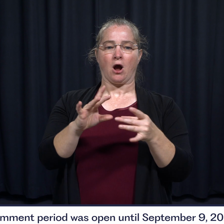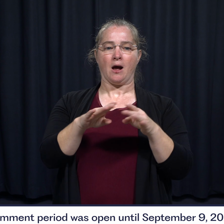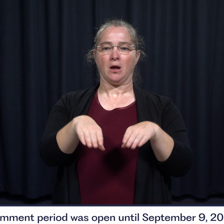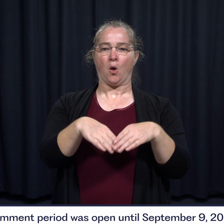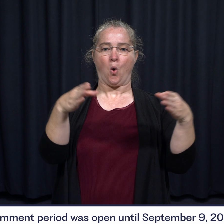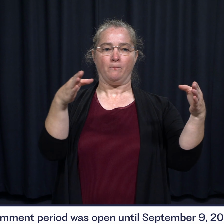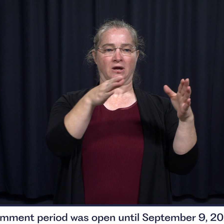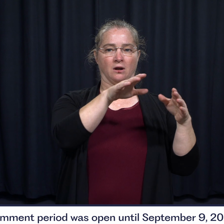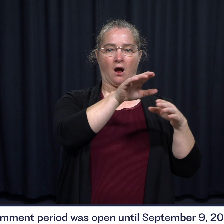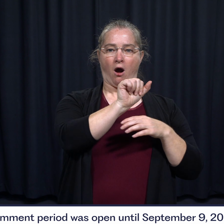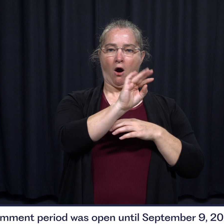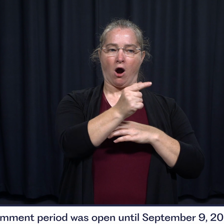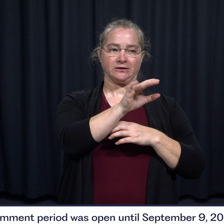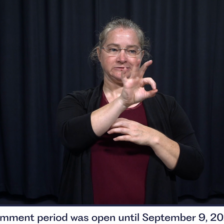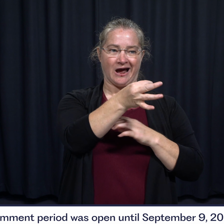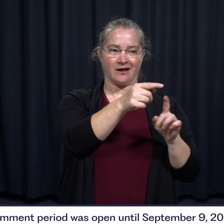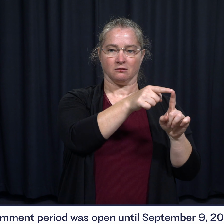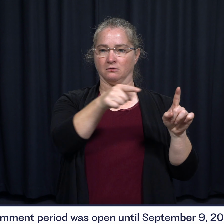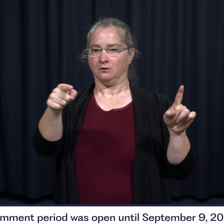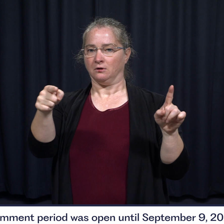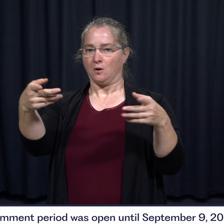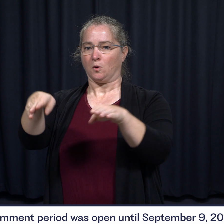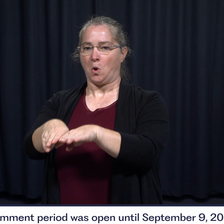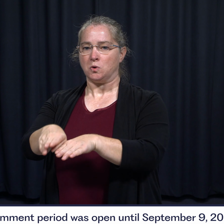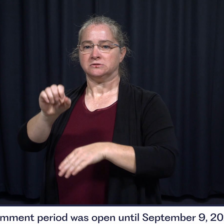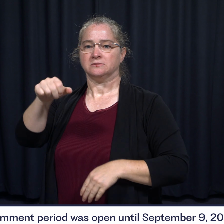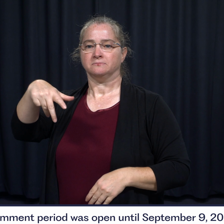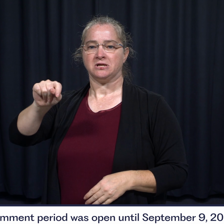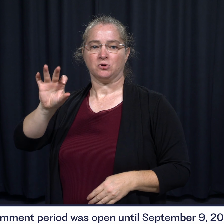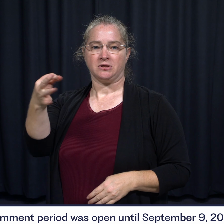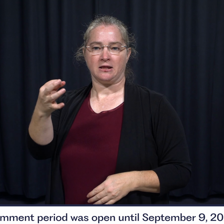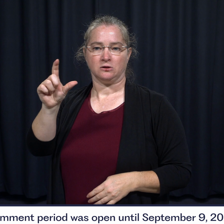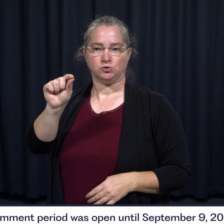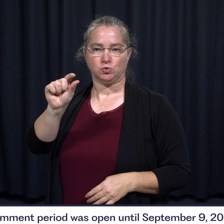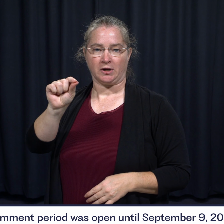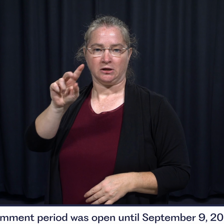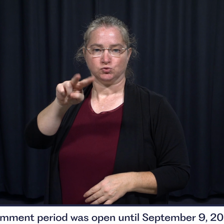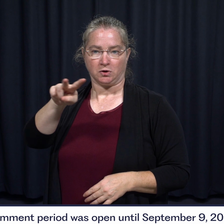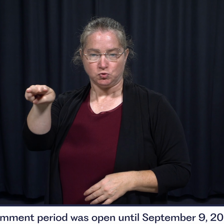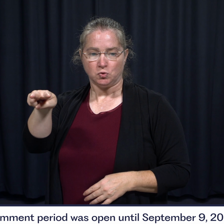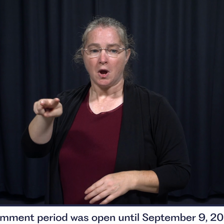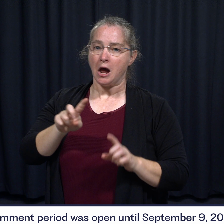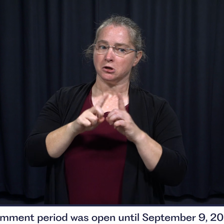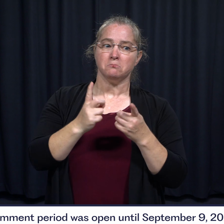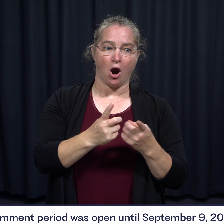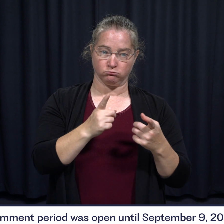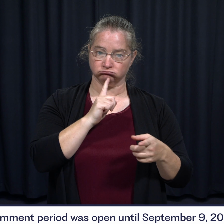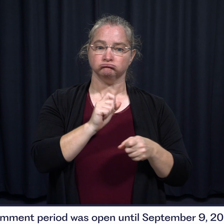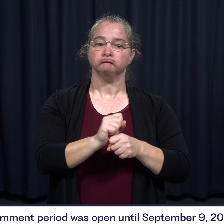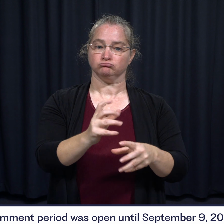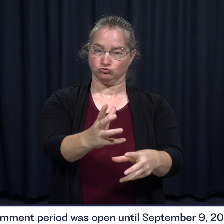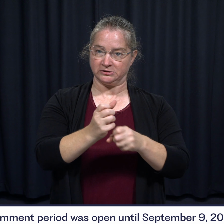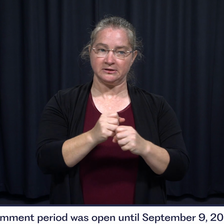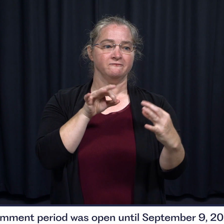9, 2022, and the Department received feedback from various stakeholders as a result of